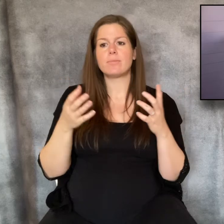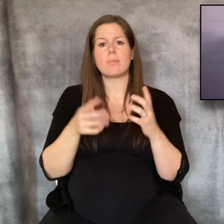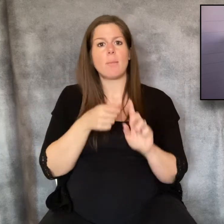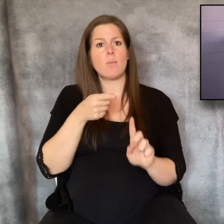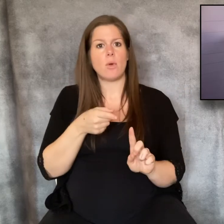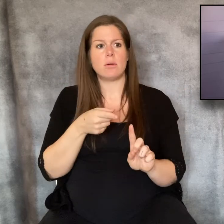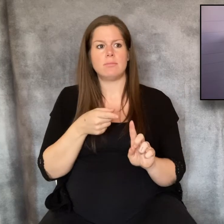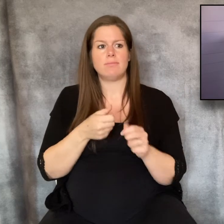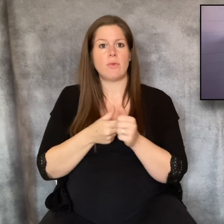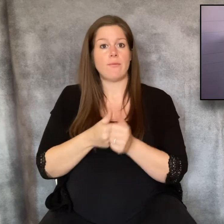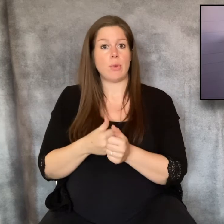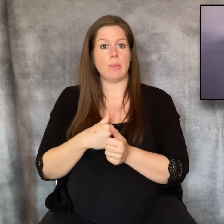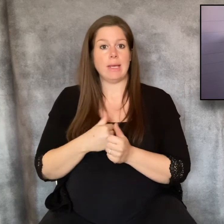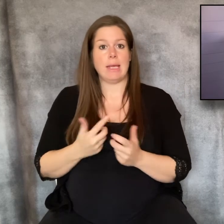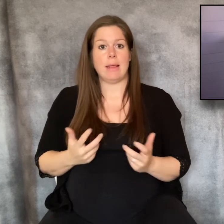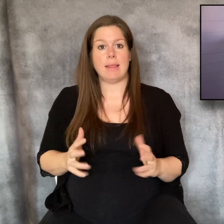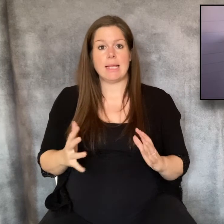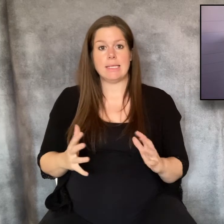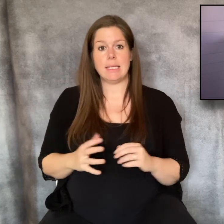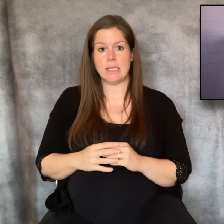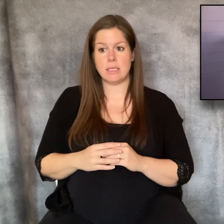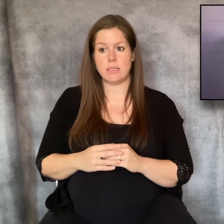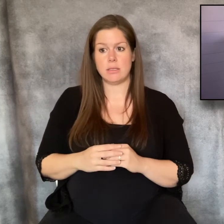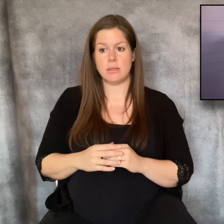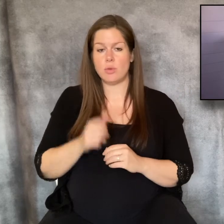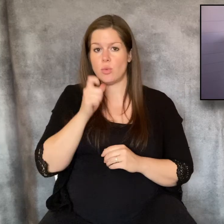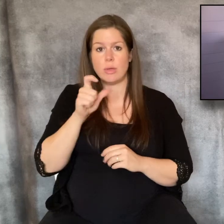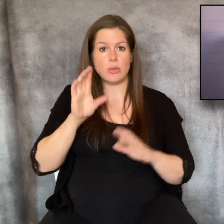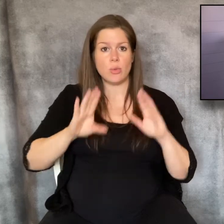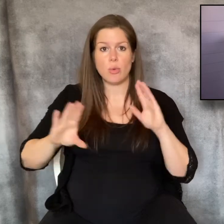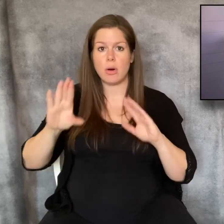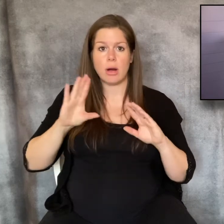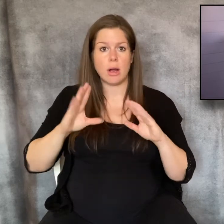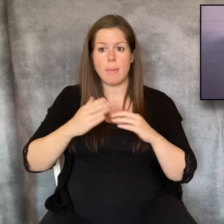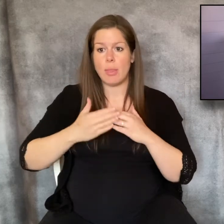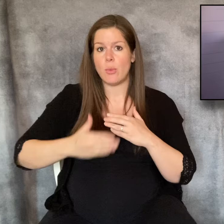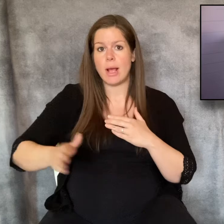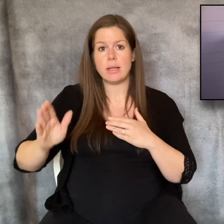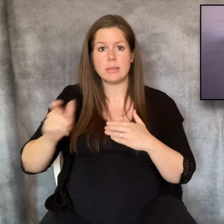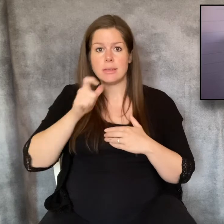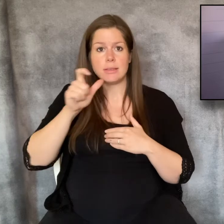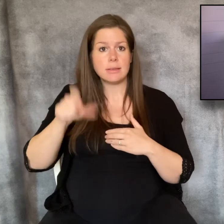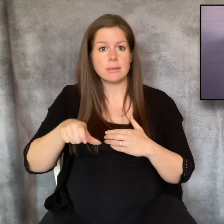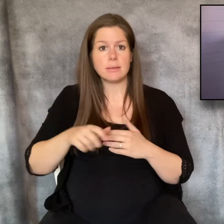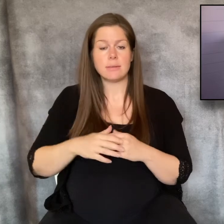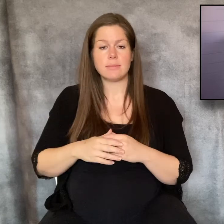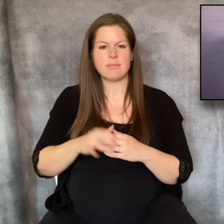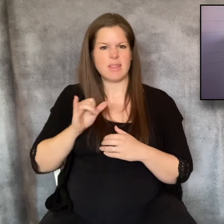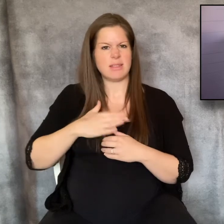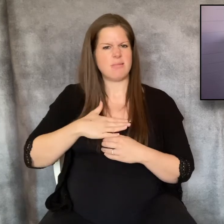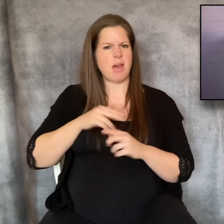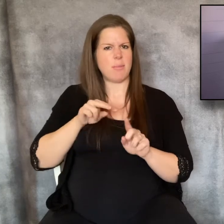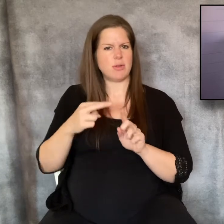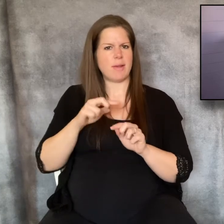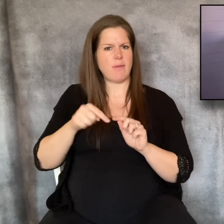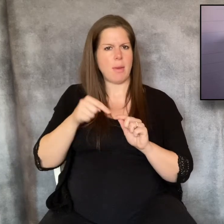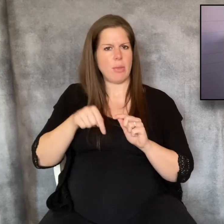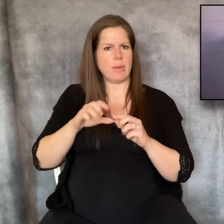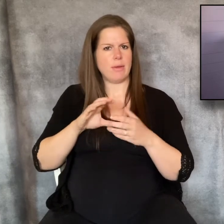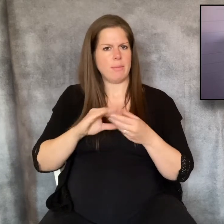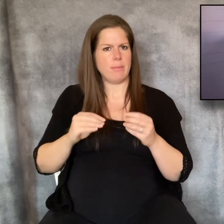understanding that this is going to be a generational thing. So that's my simple understanding. If there's some, there's people out there that are like,